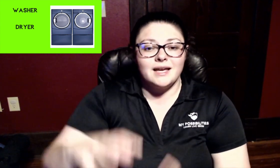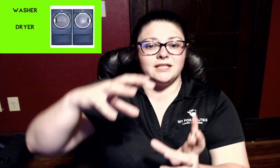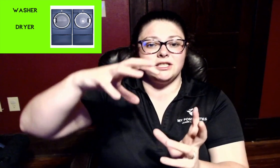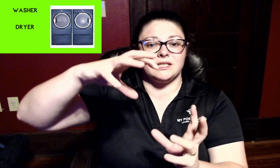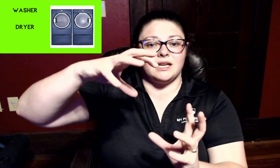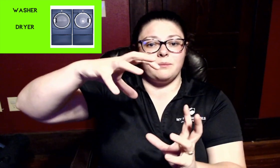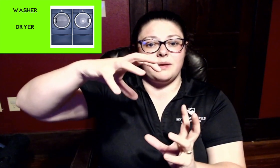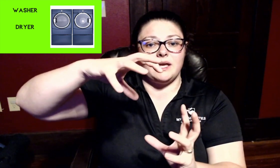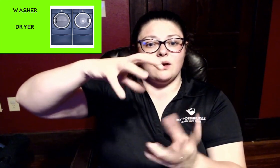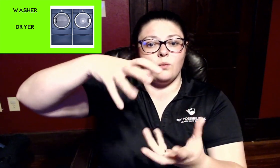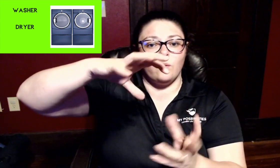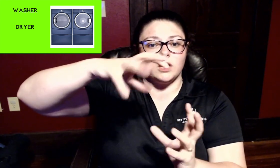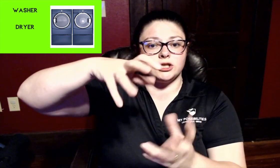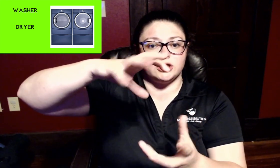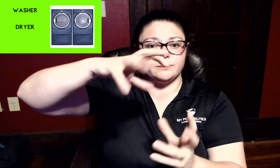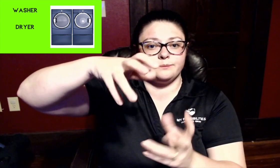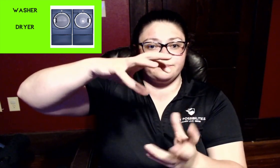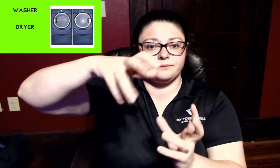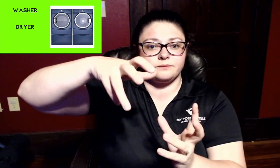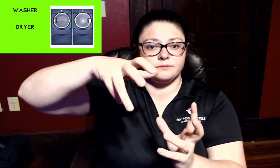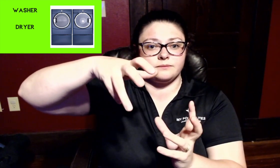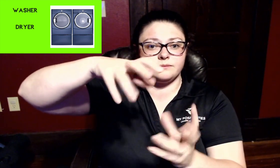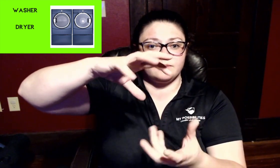just going to be washer.